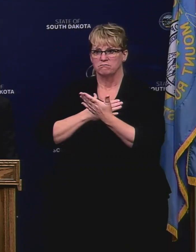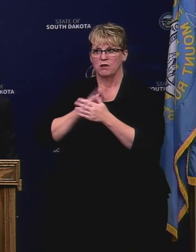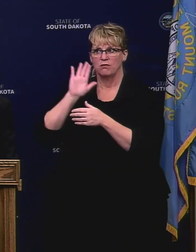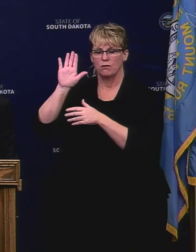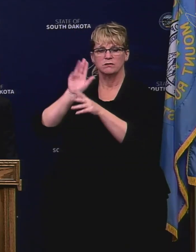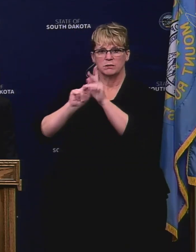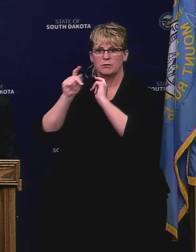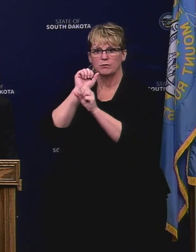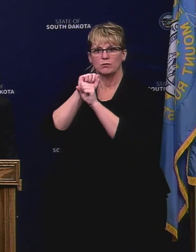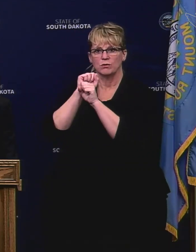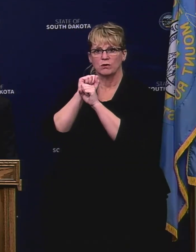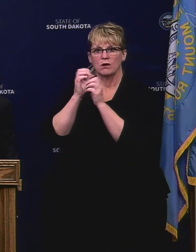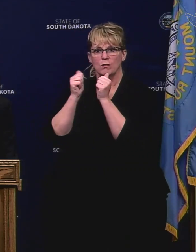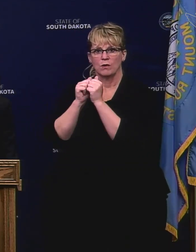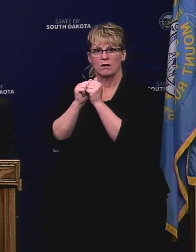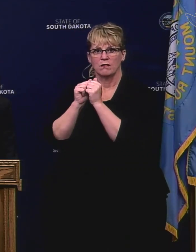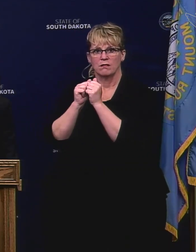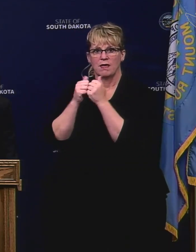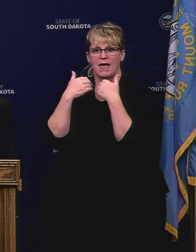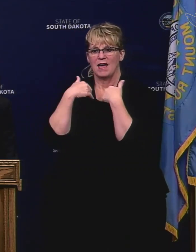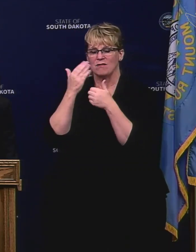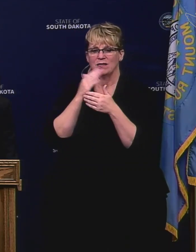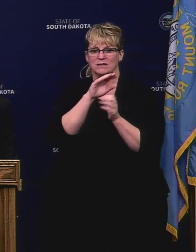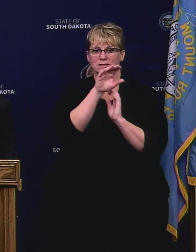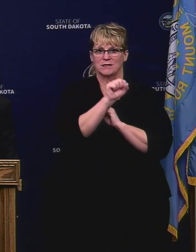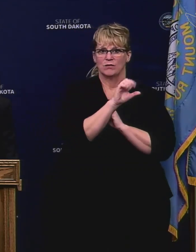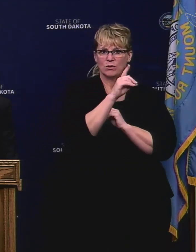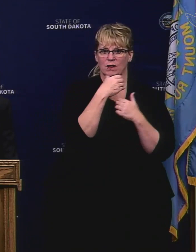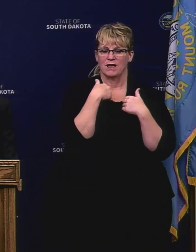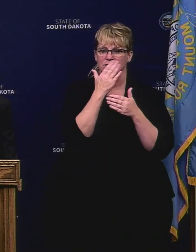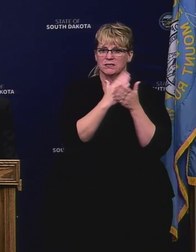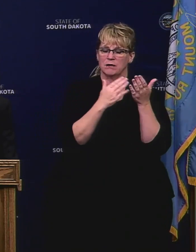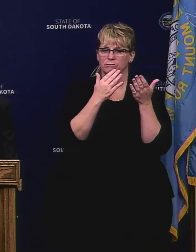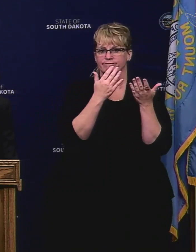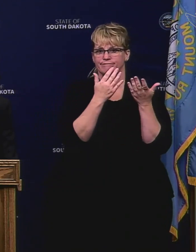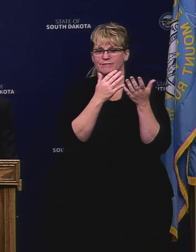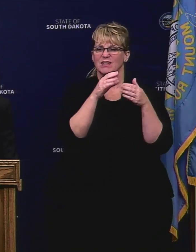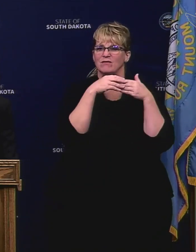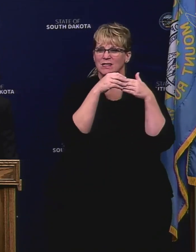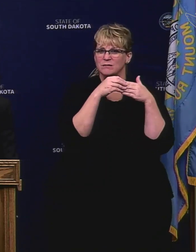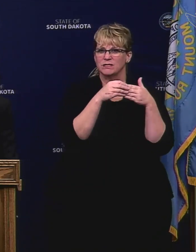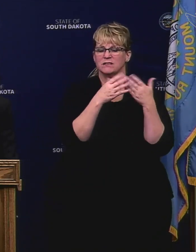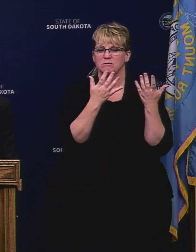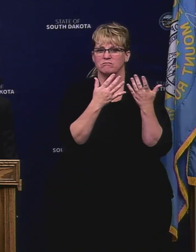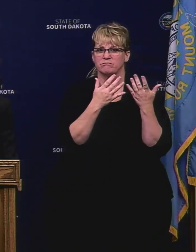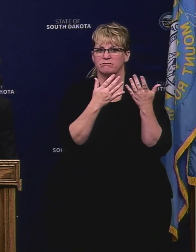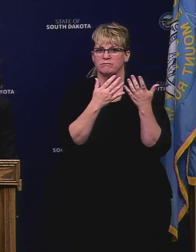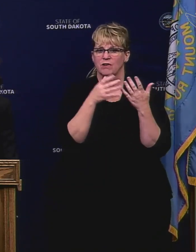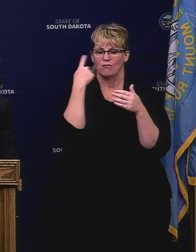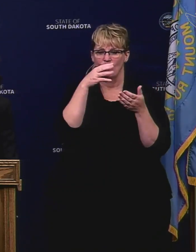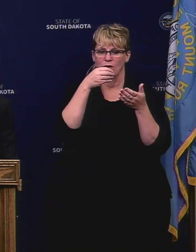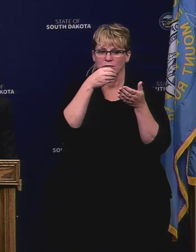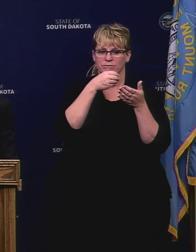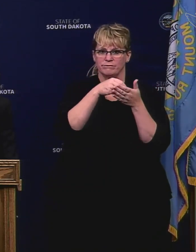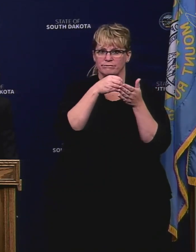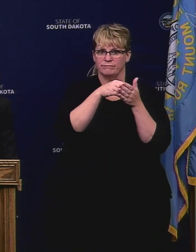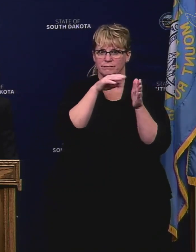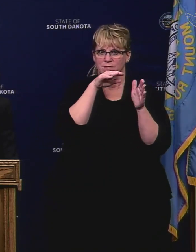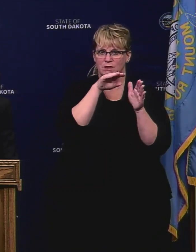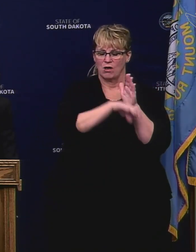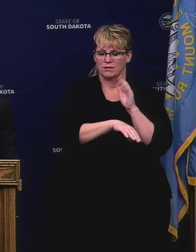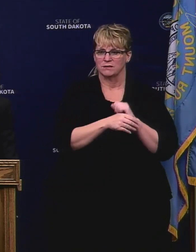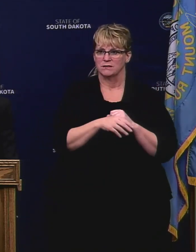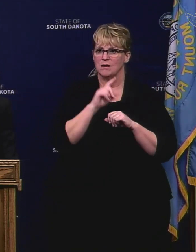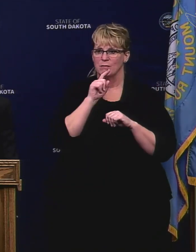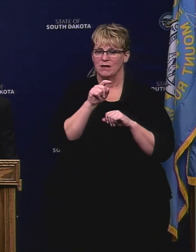those folks that have been working on getting us some flexibility to utilize some of these dollars for revenue loss, but we aren't there yet.